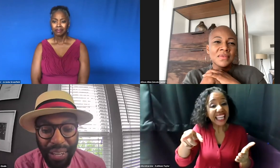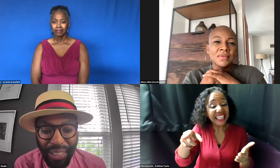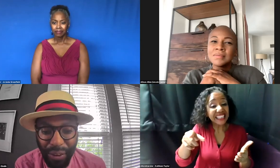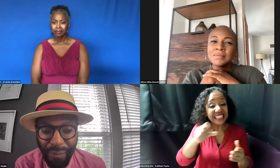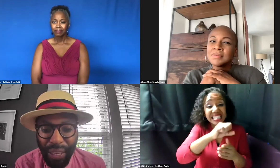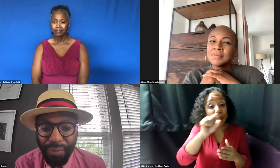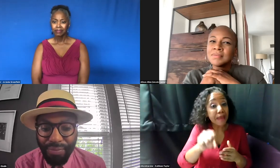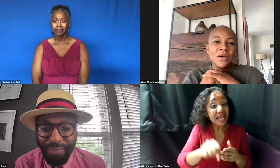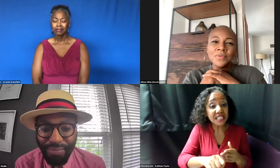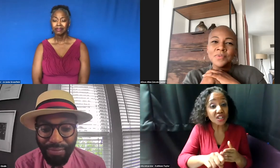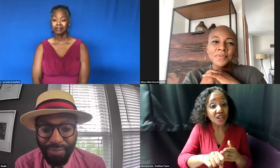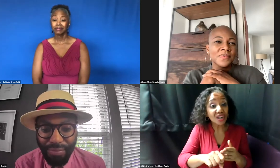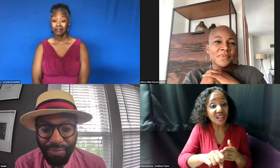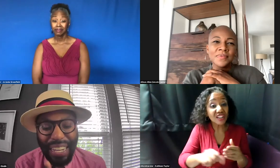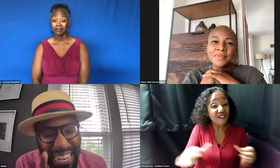entire semester